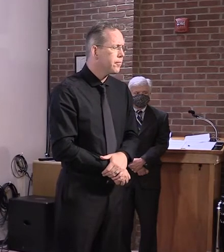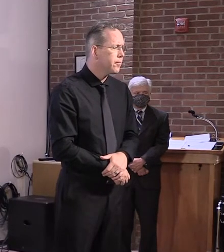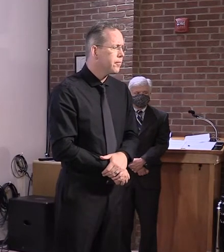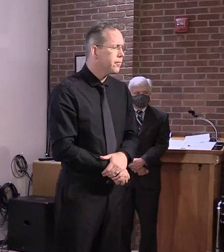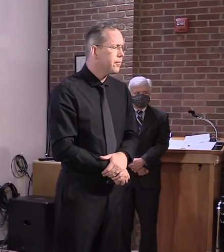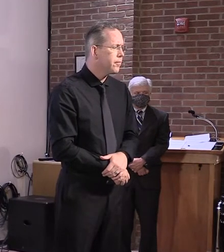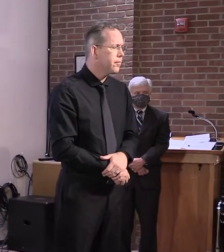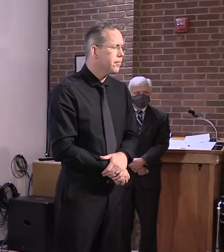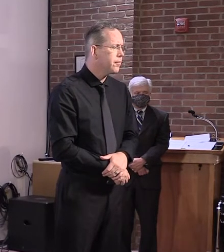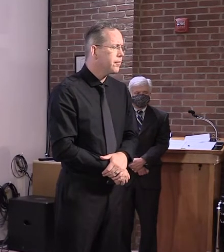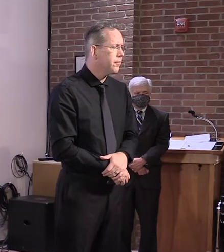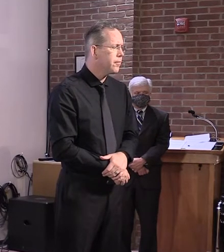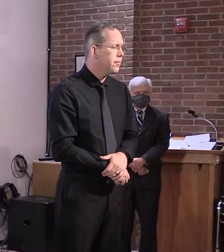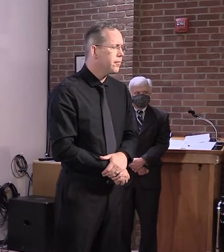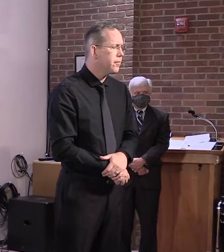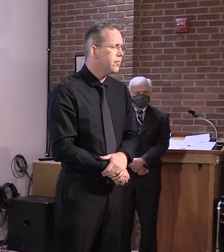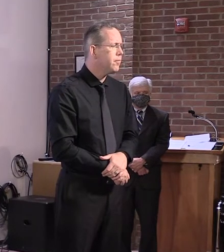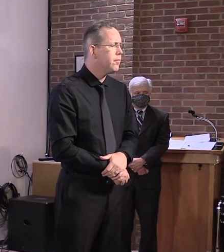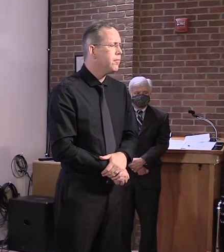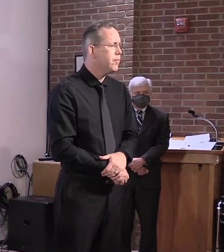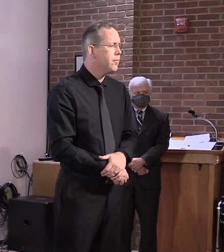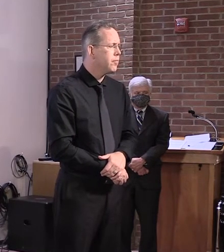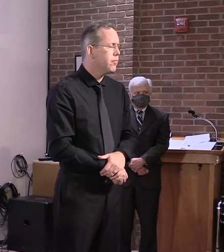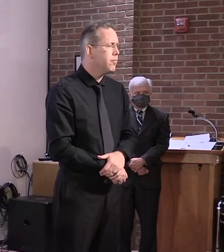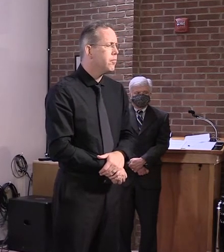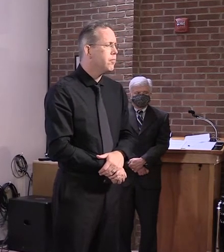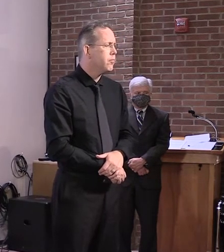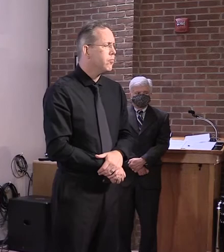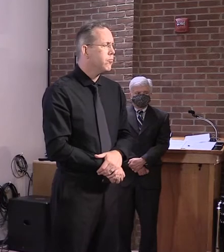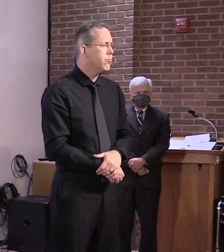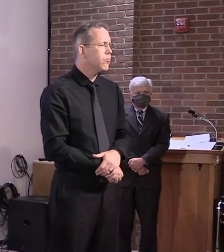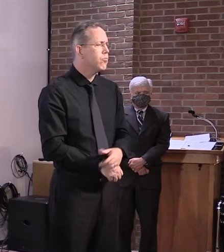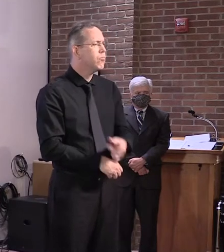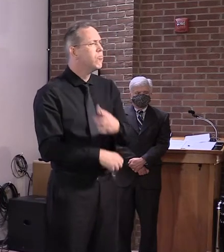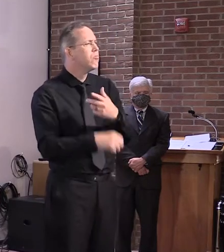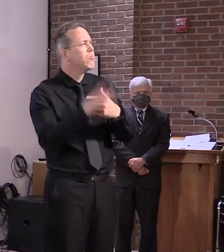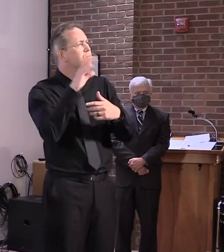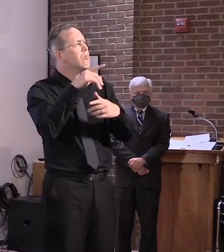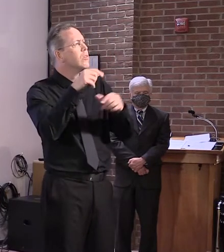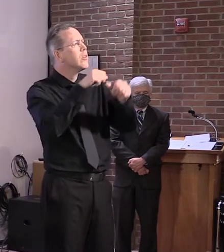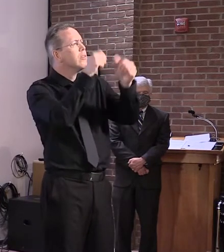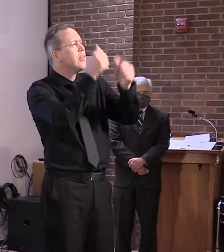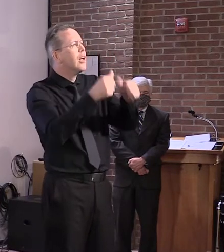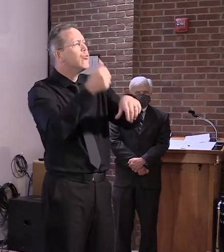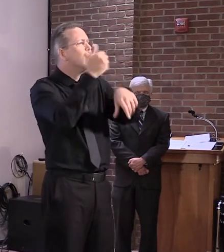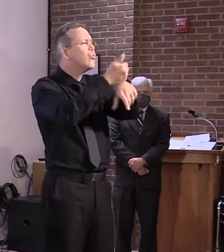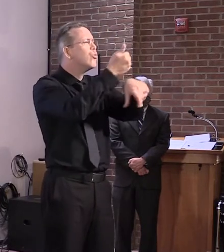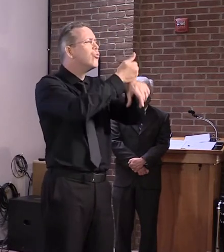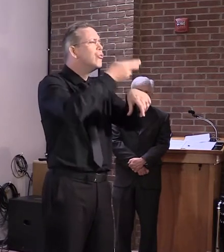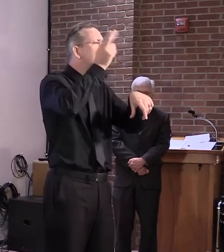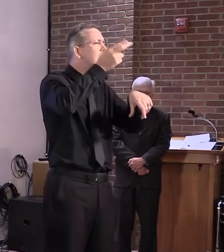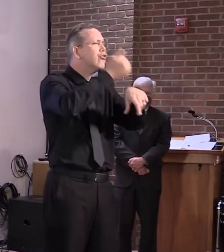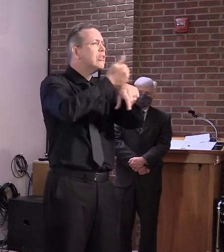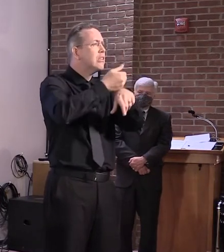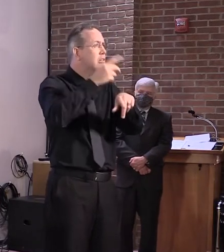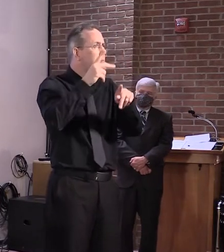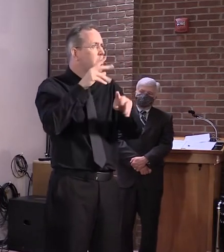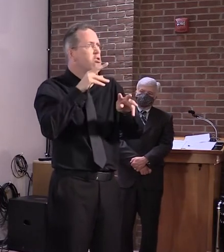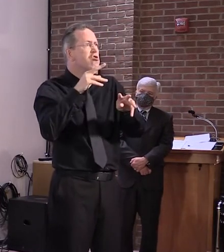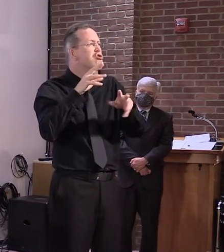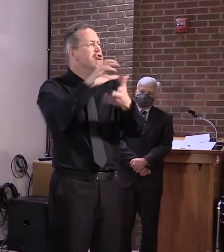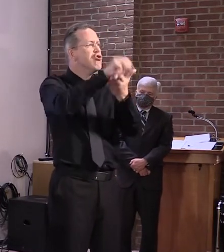our historic state leaders? And have you considered an executive order to prevent defacing, damaging, or toppling statues of,